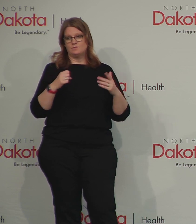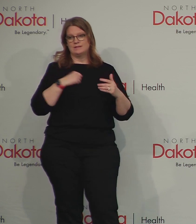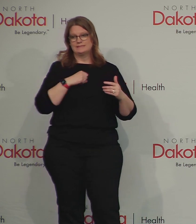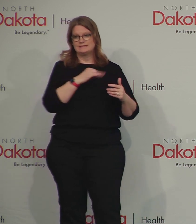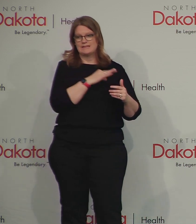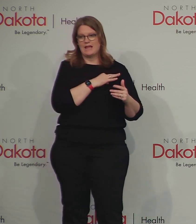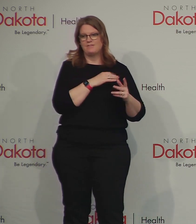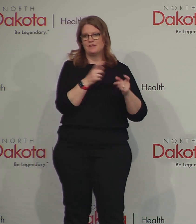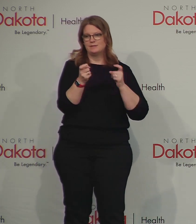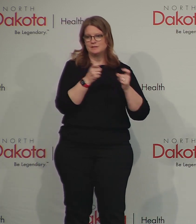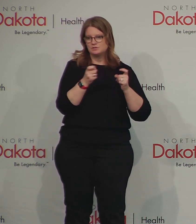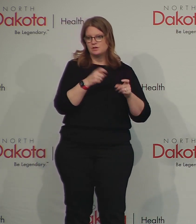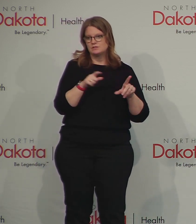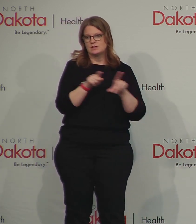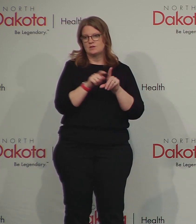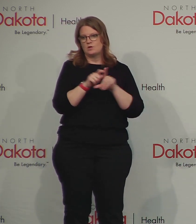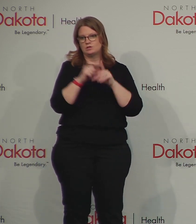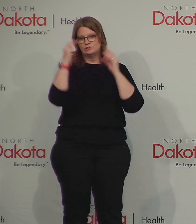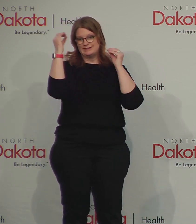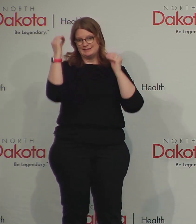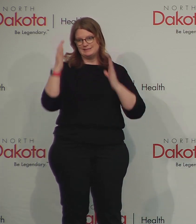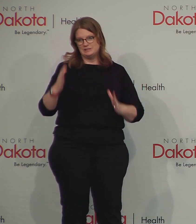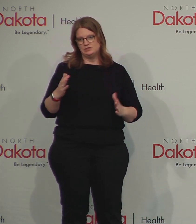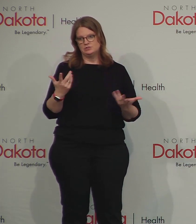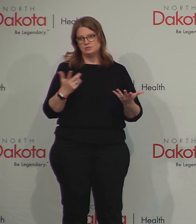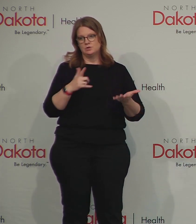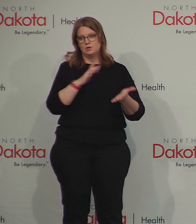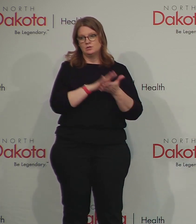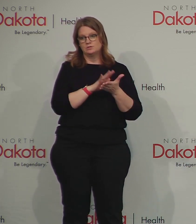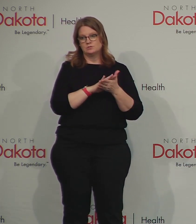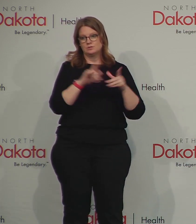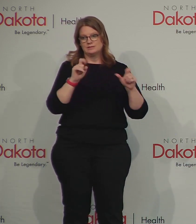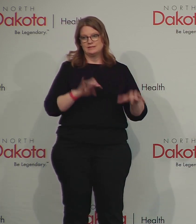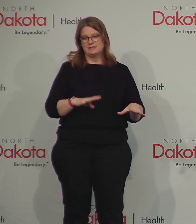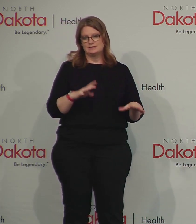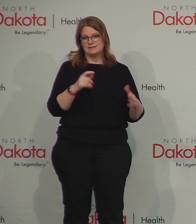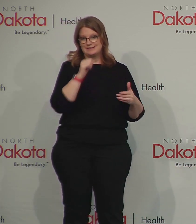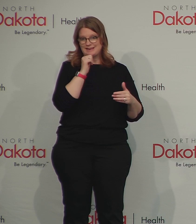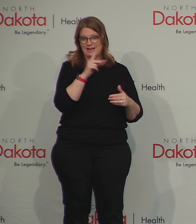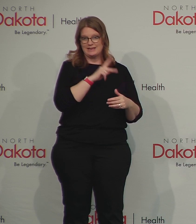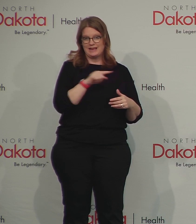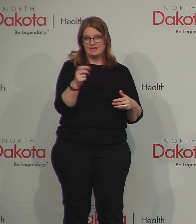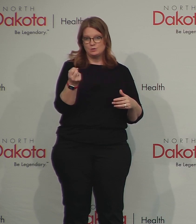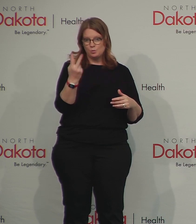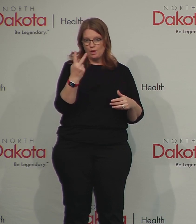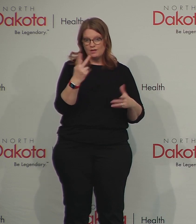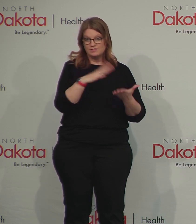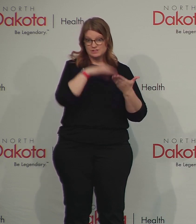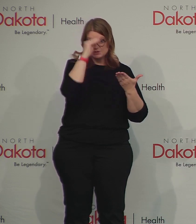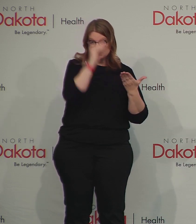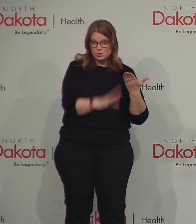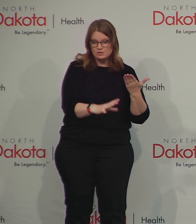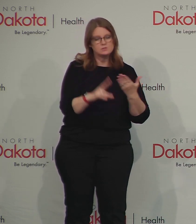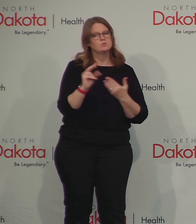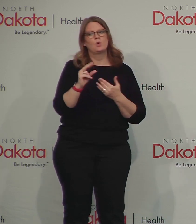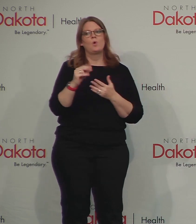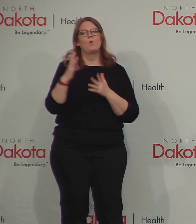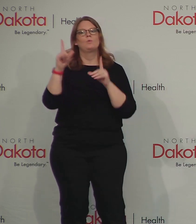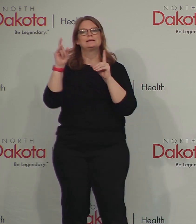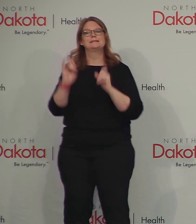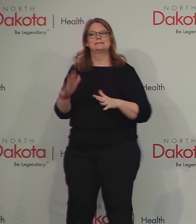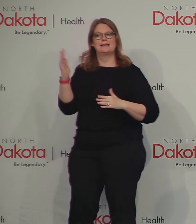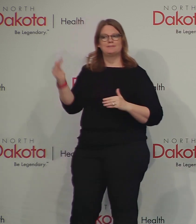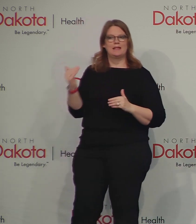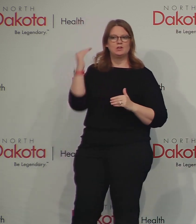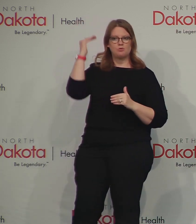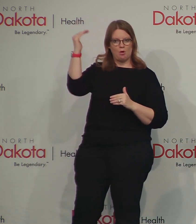staff, administration, and the teachers. So in the school testing, we're not testing K-12 students, we're testing the adults in those environments